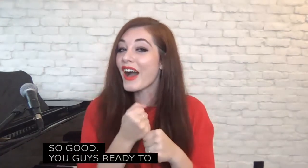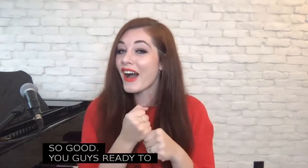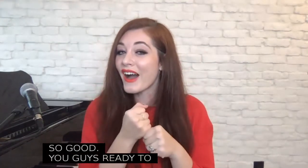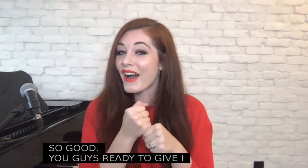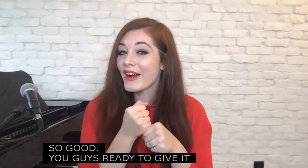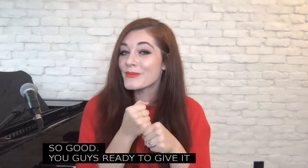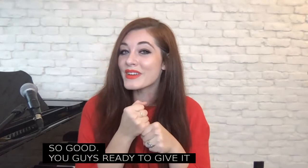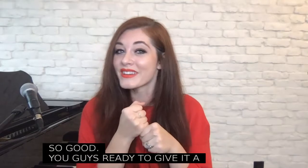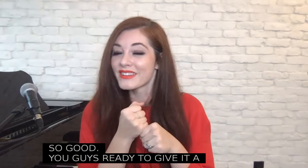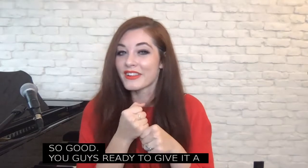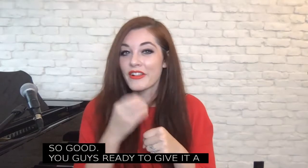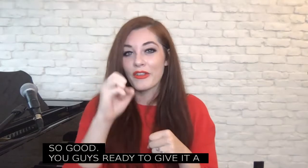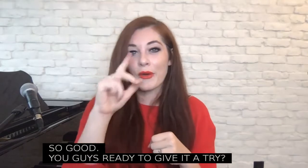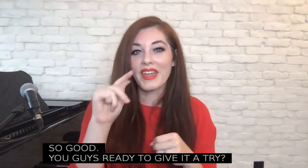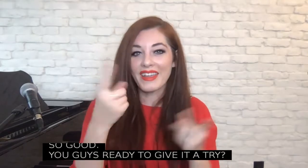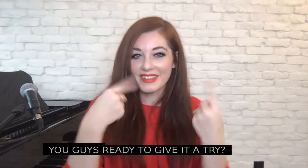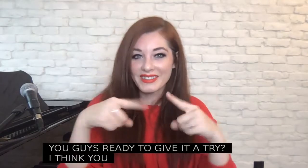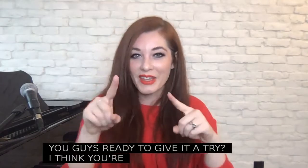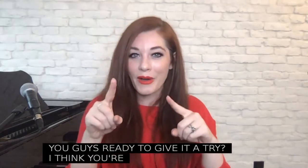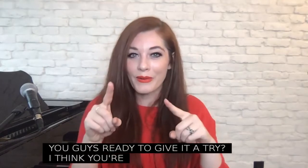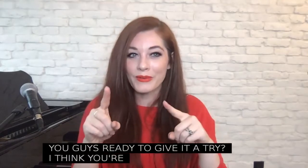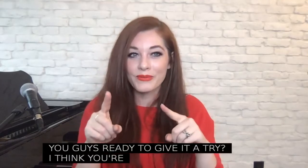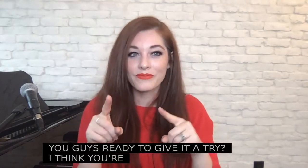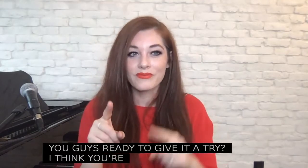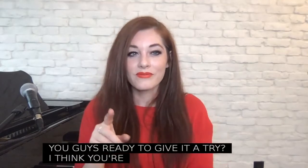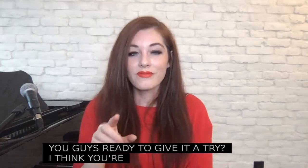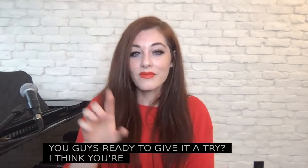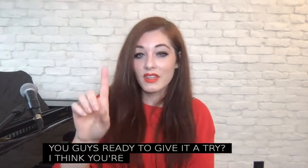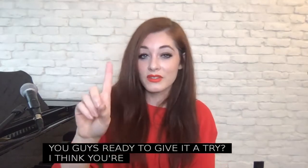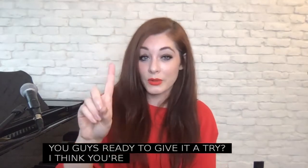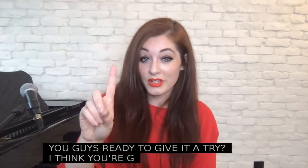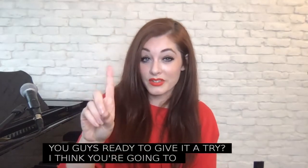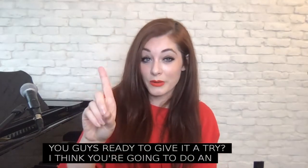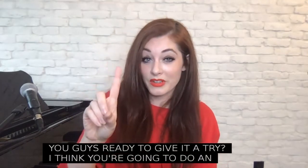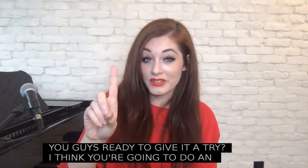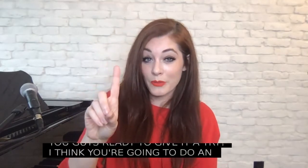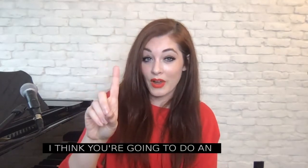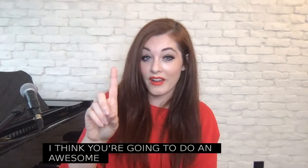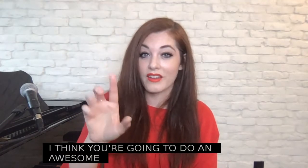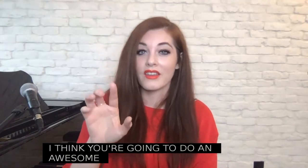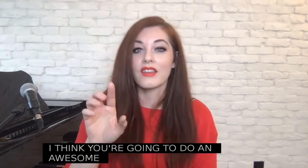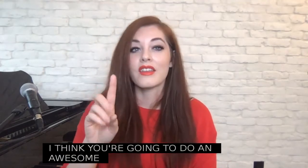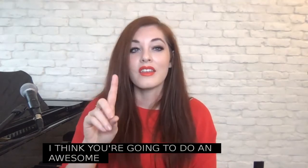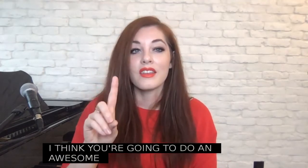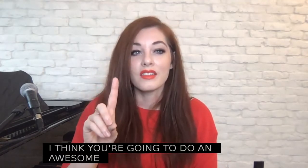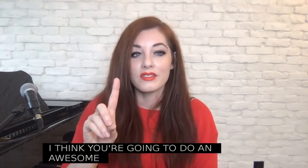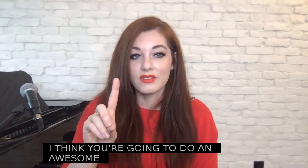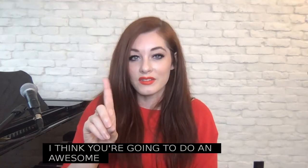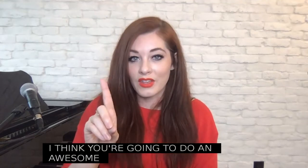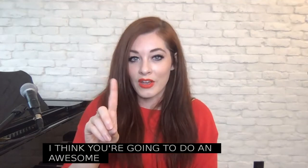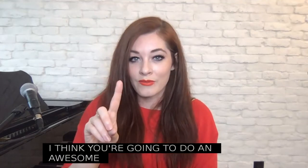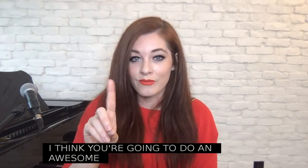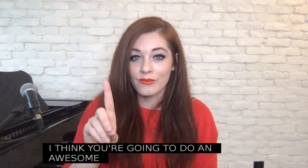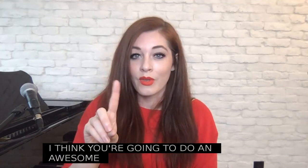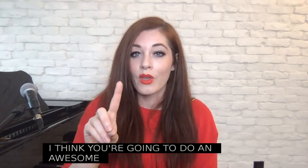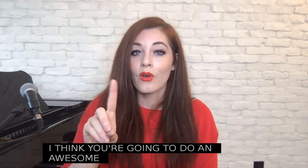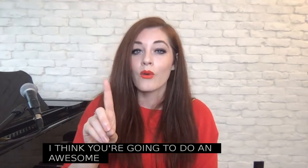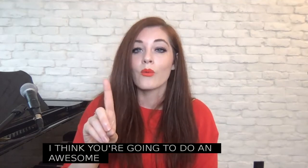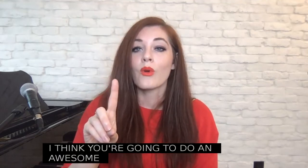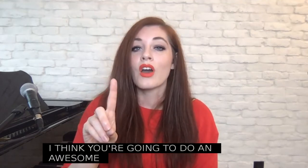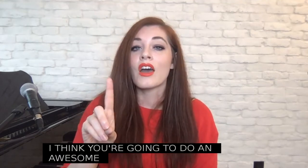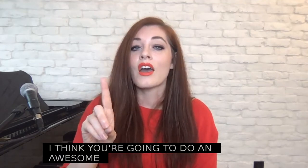awesome job. Okay, let's go. So we're going to start with our somewhere.